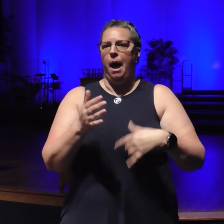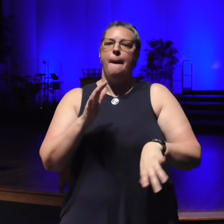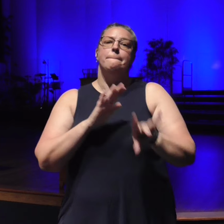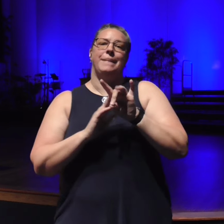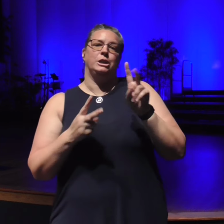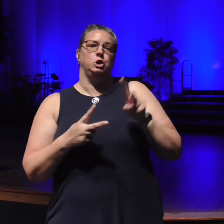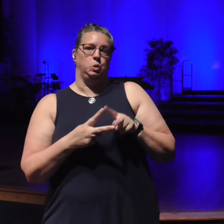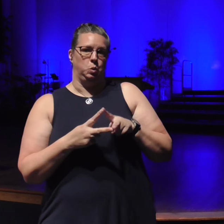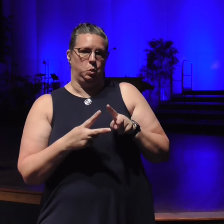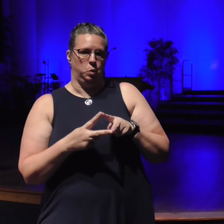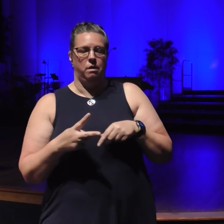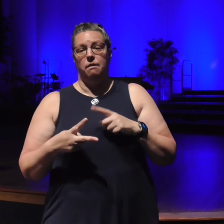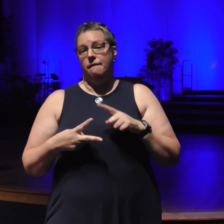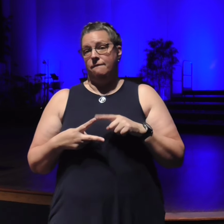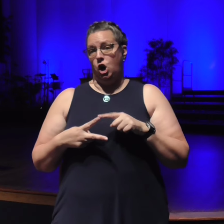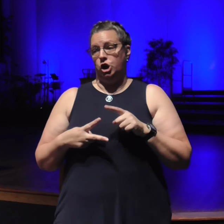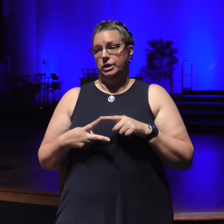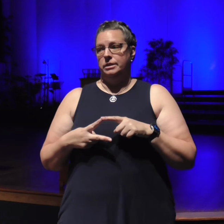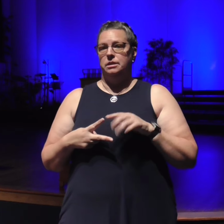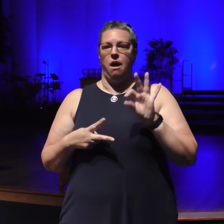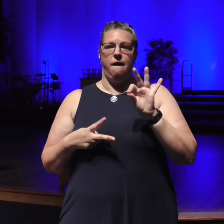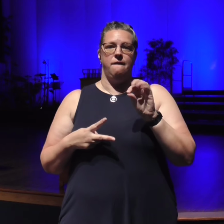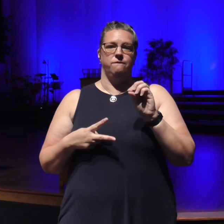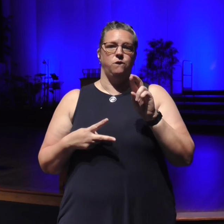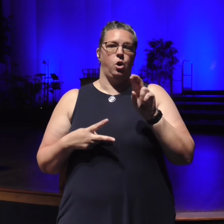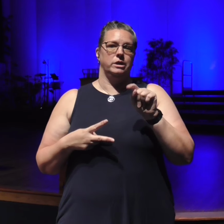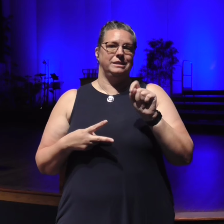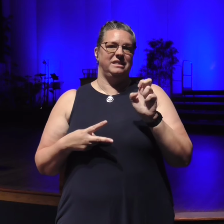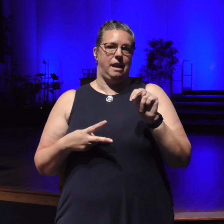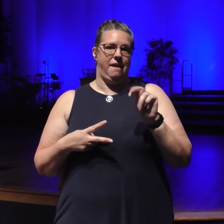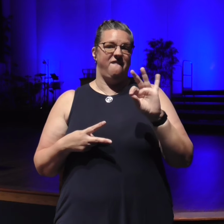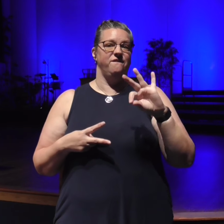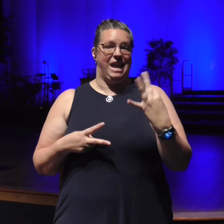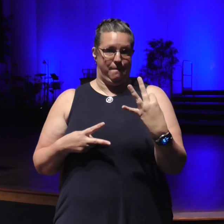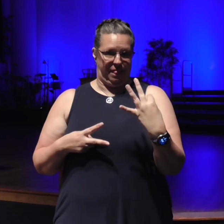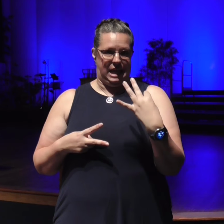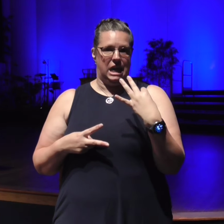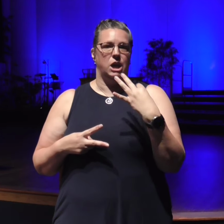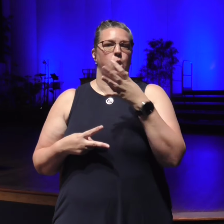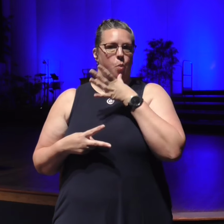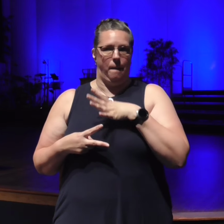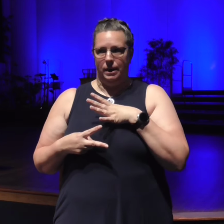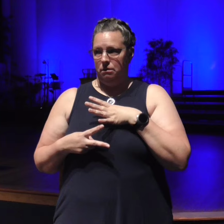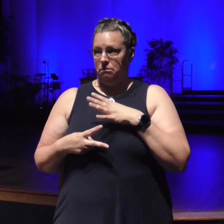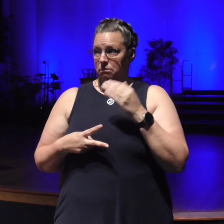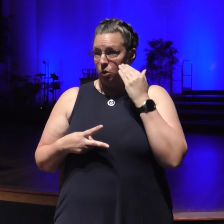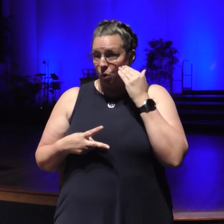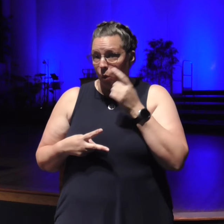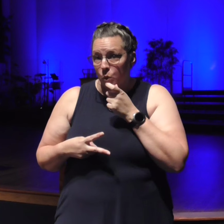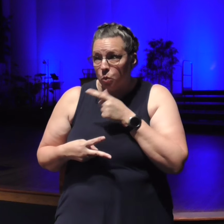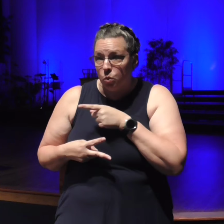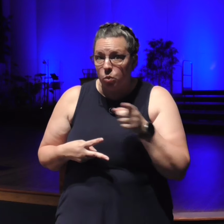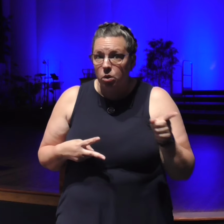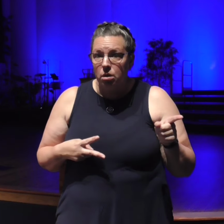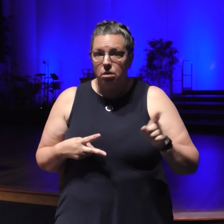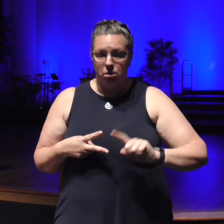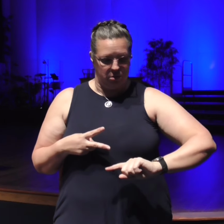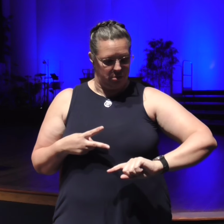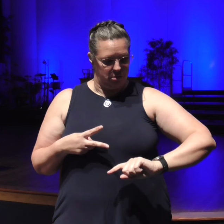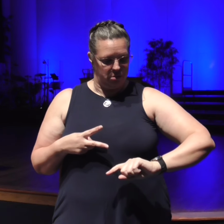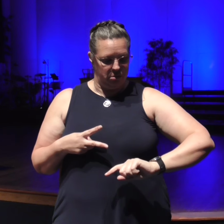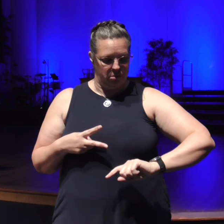chosen 2. The first are the Fortin family women. Is anyone familiar with them?